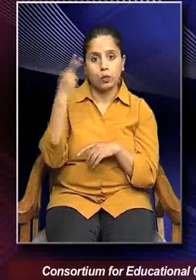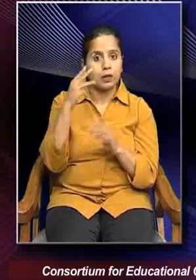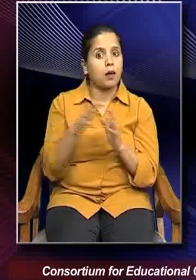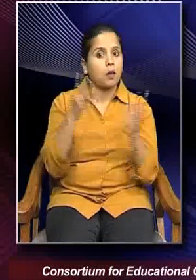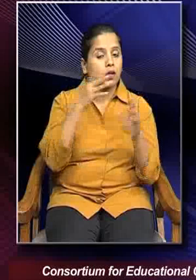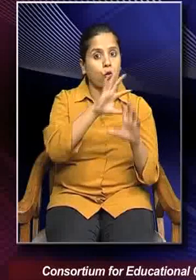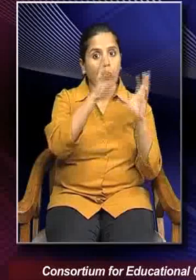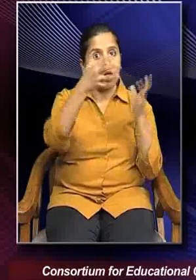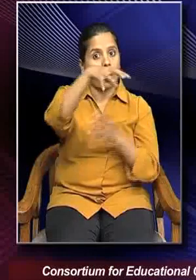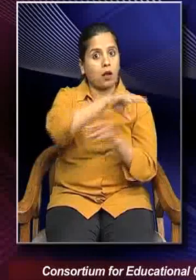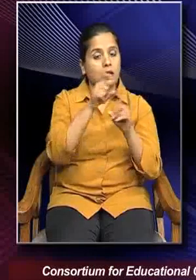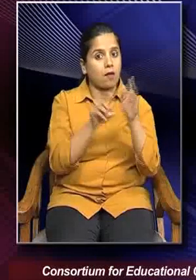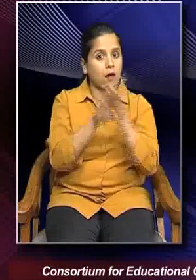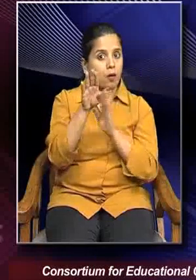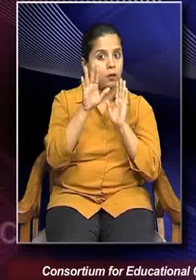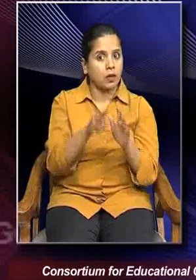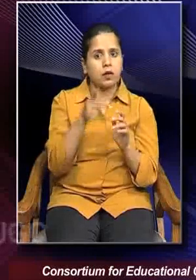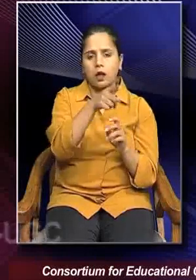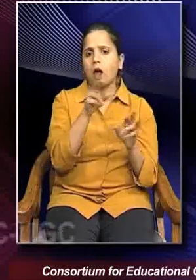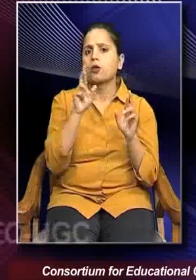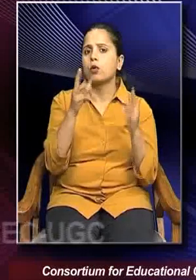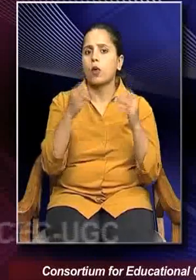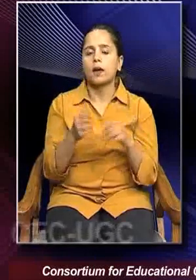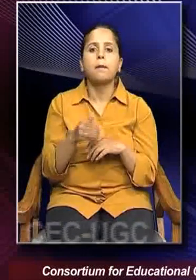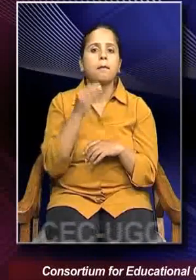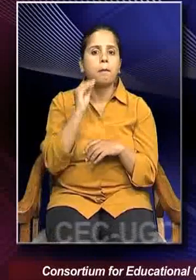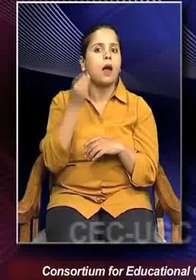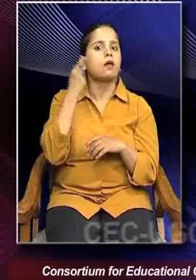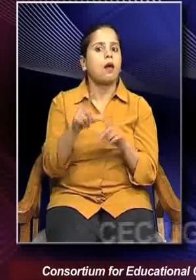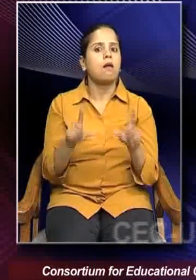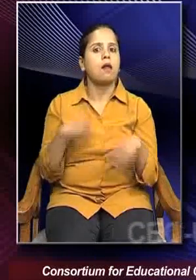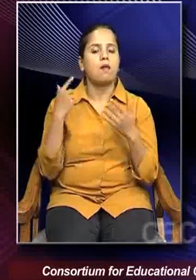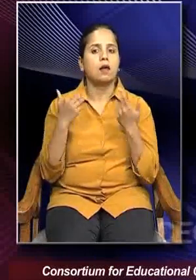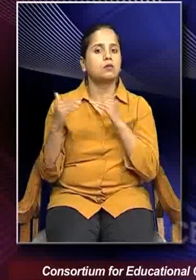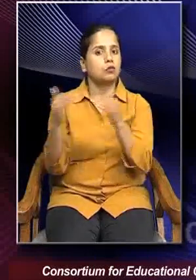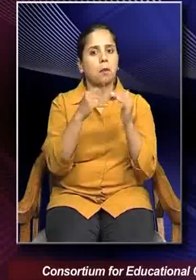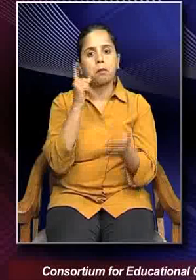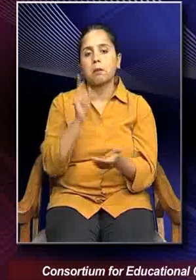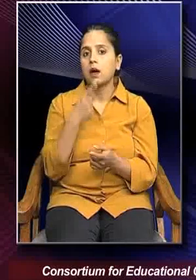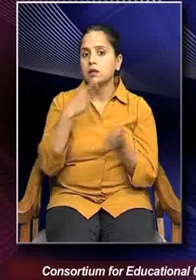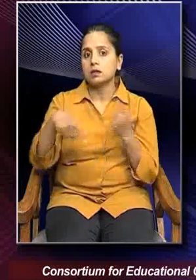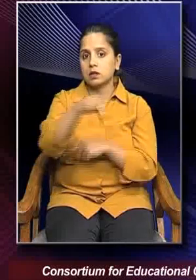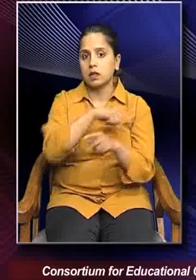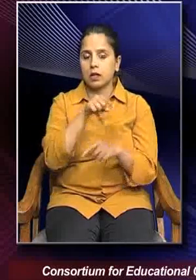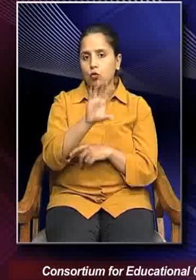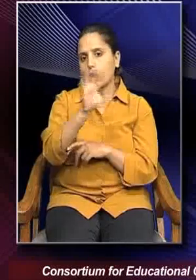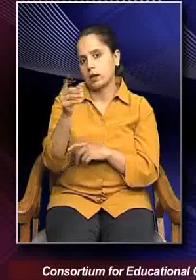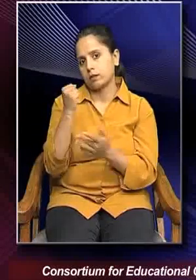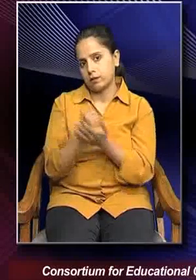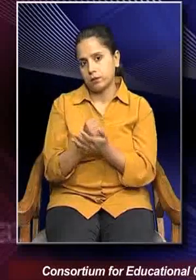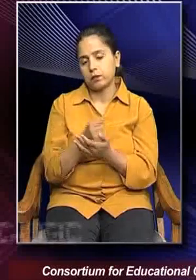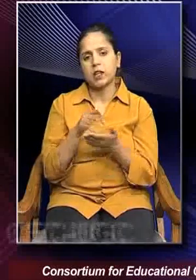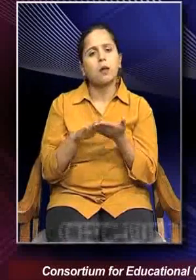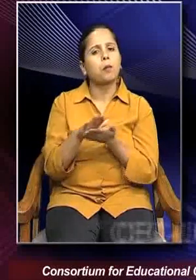a country's economic development, it is expected that the better the living standard of people should be in those countries. So the